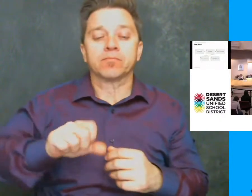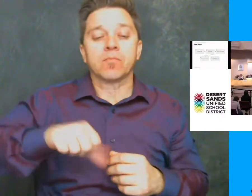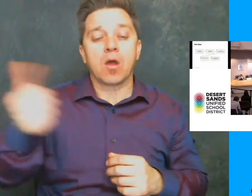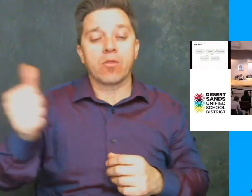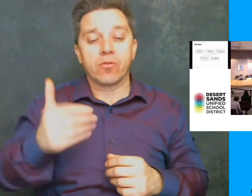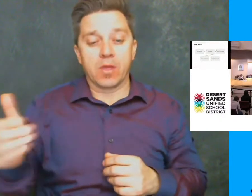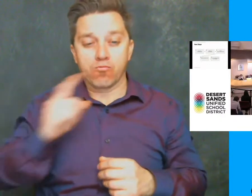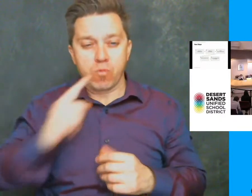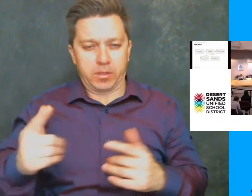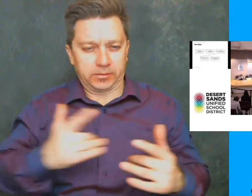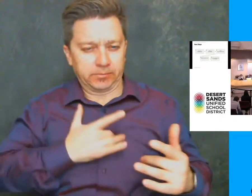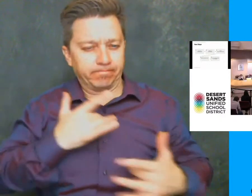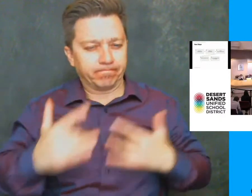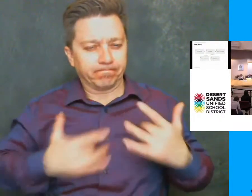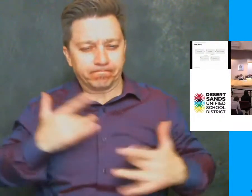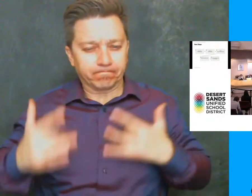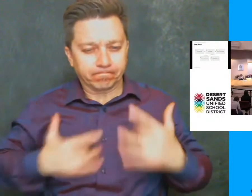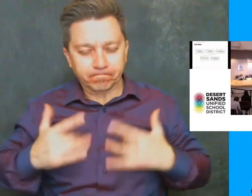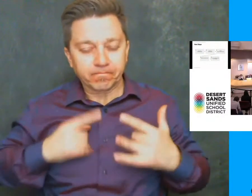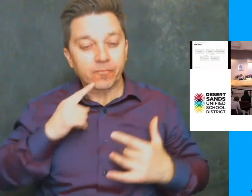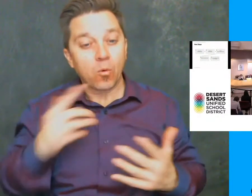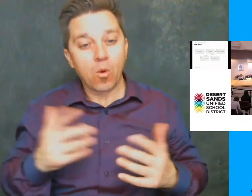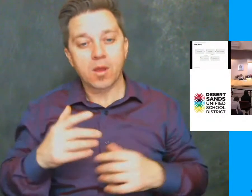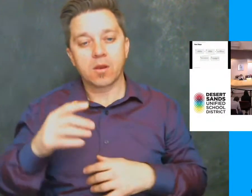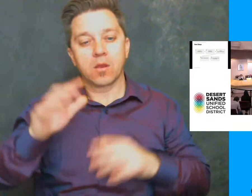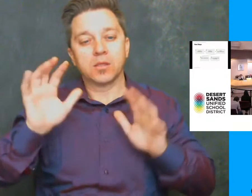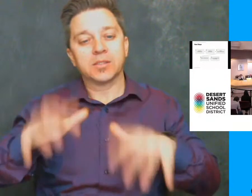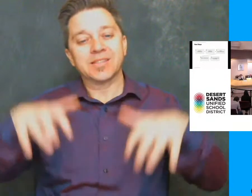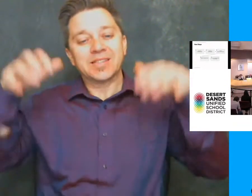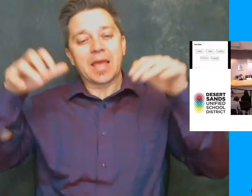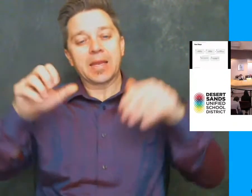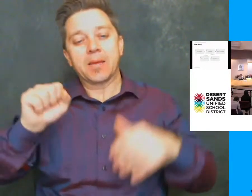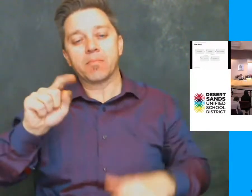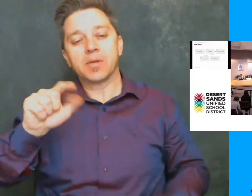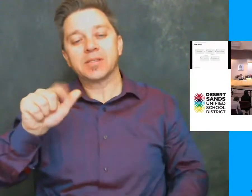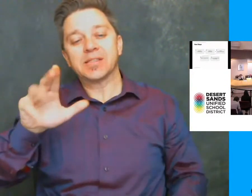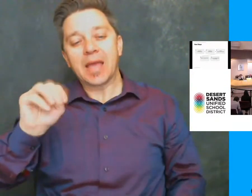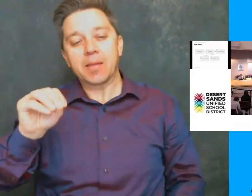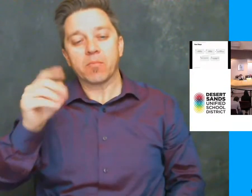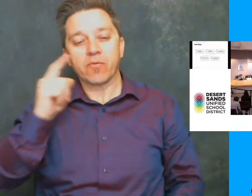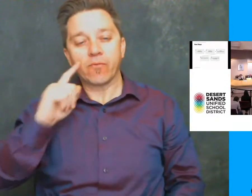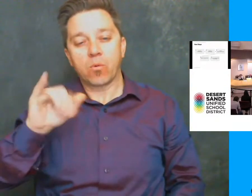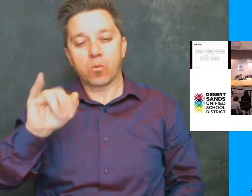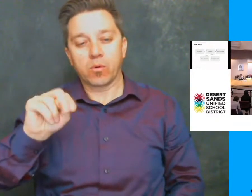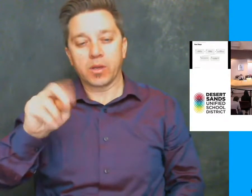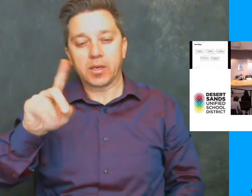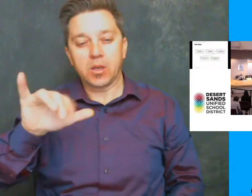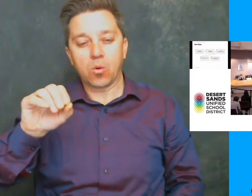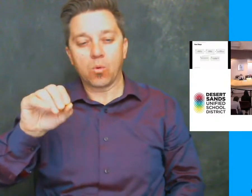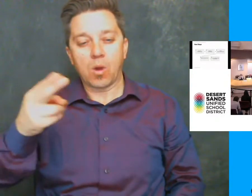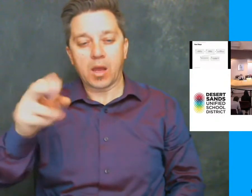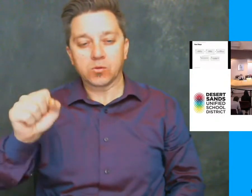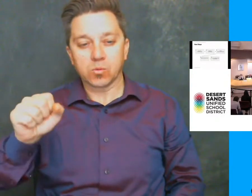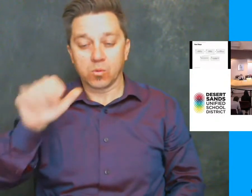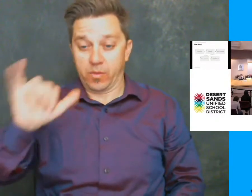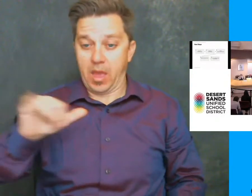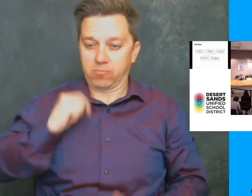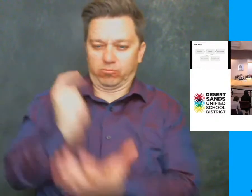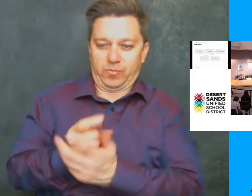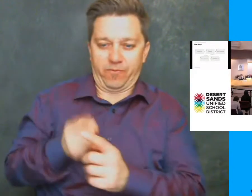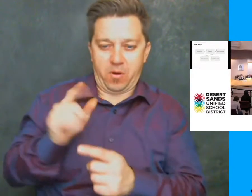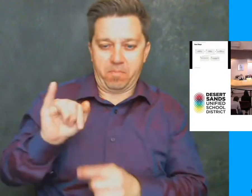excited about is the stadium for Indio High School, because that school is so amazing. I graduated from Indio High